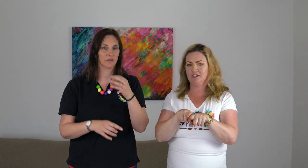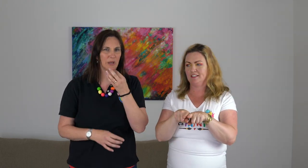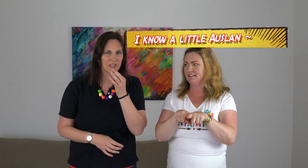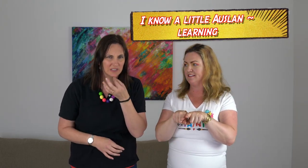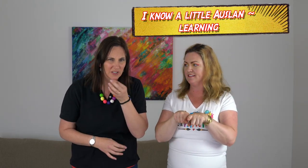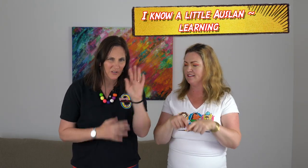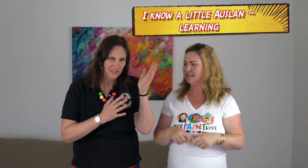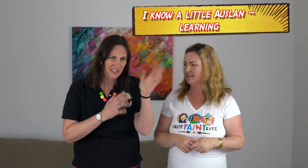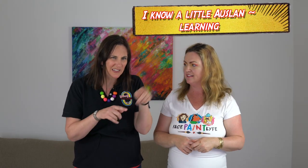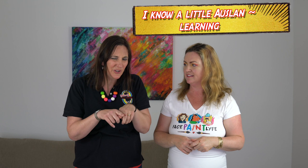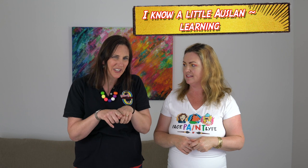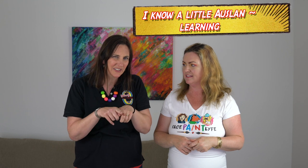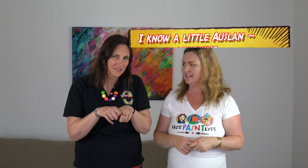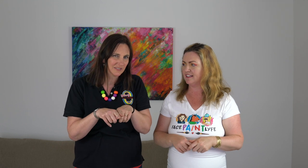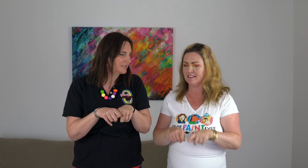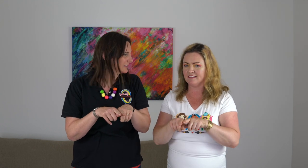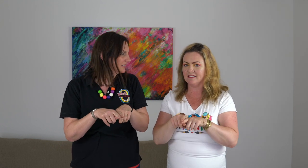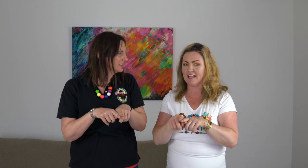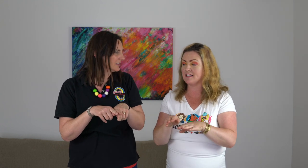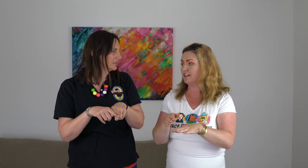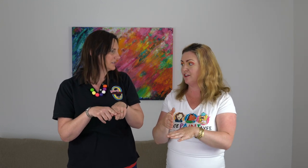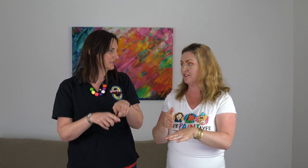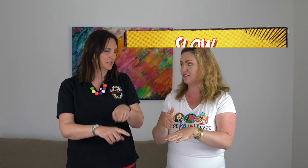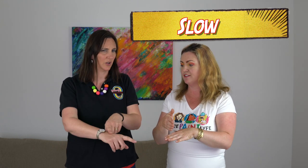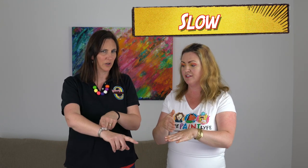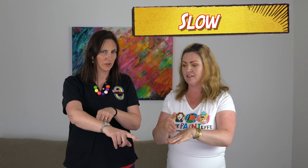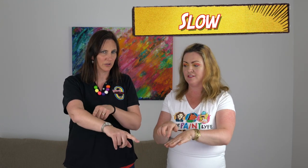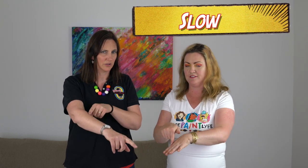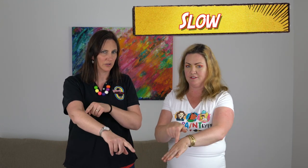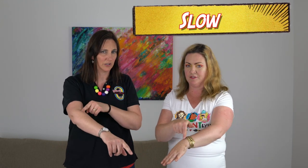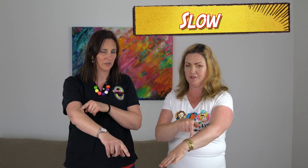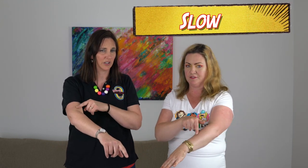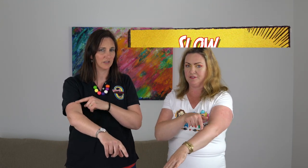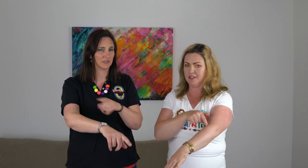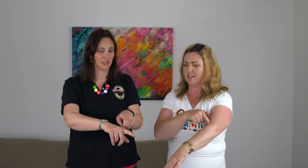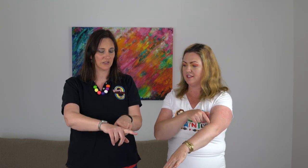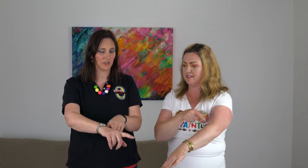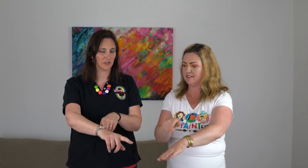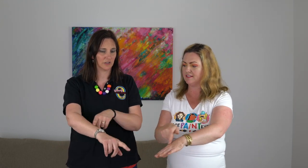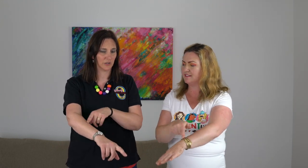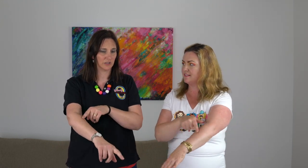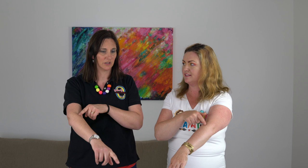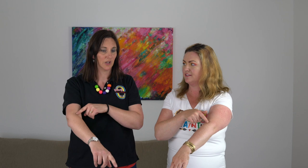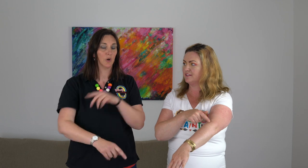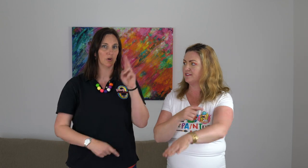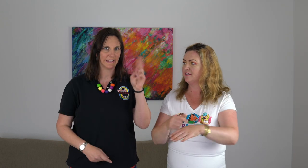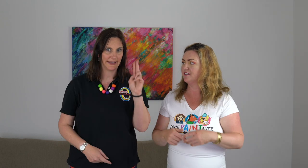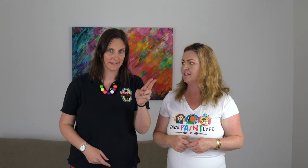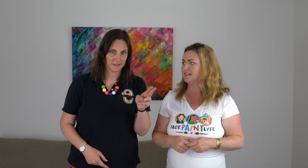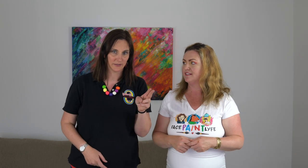maybe little Auslan learning. Yeah. And slow. Slow. They start signing too quick. Slow. Or again, I